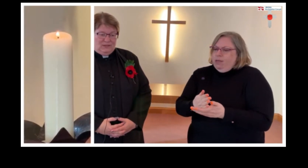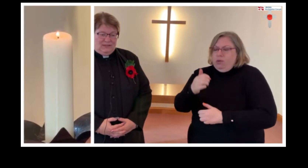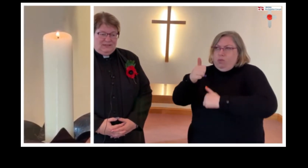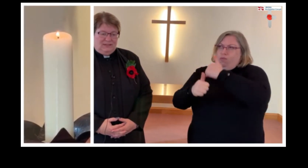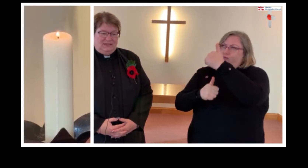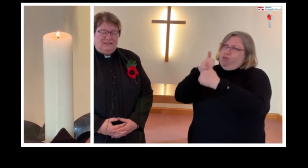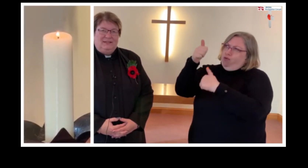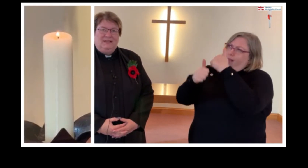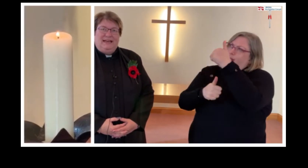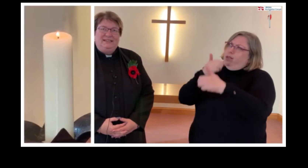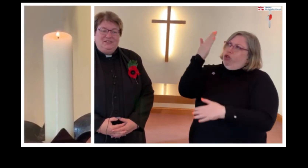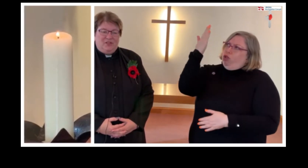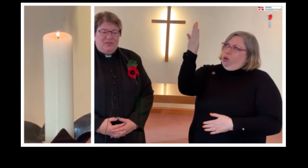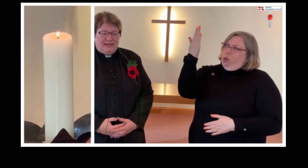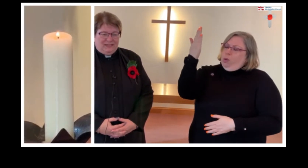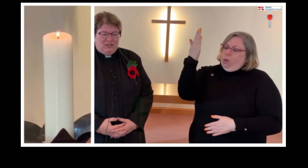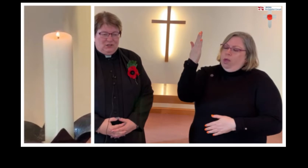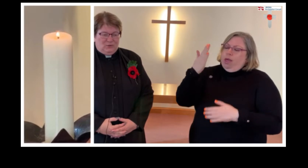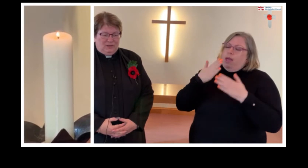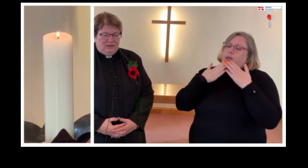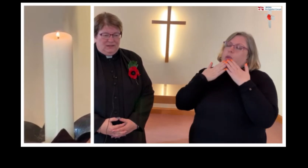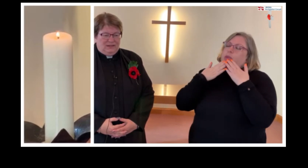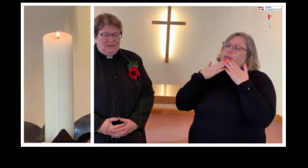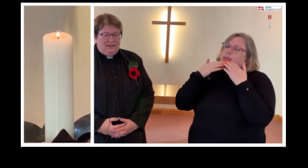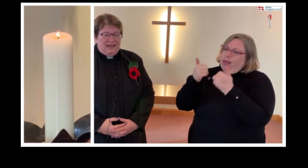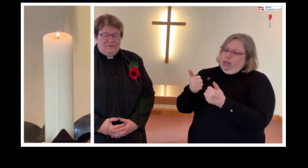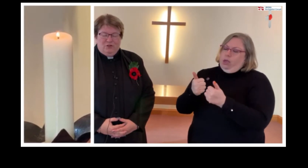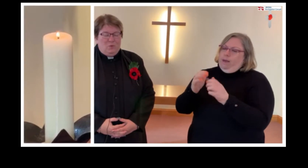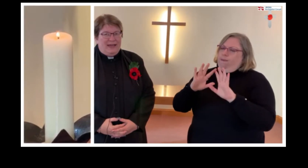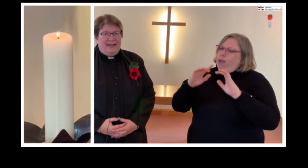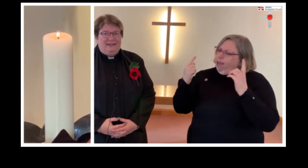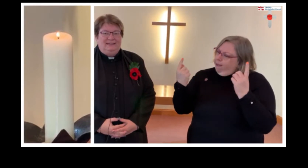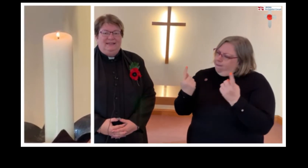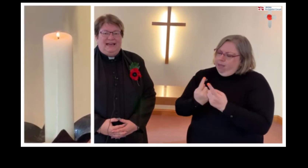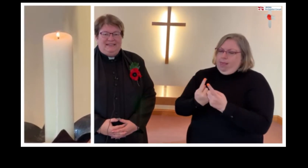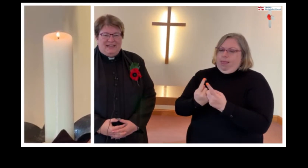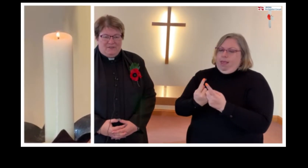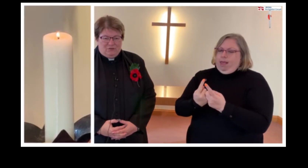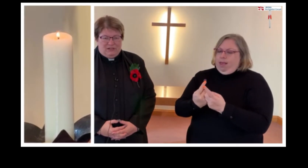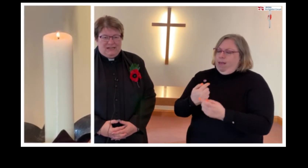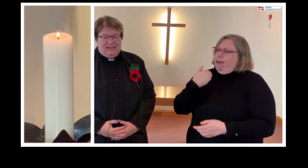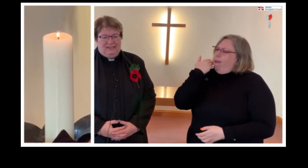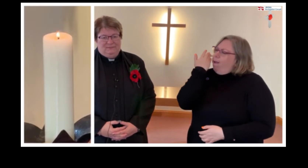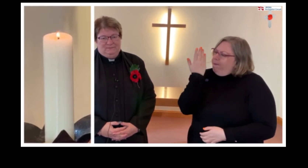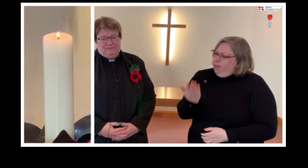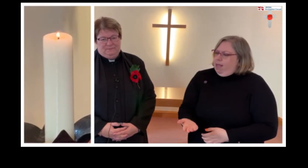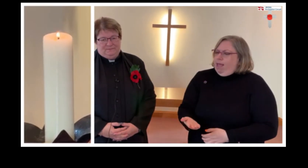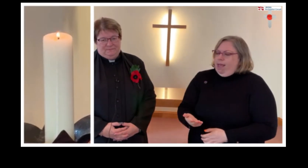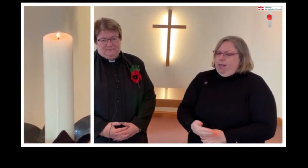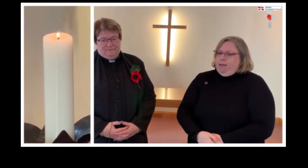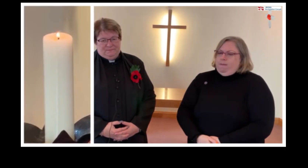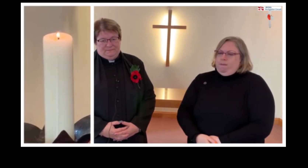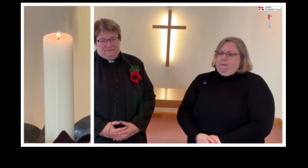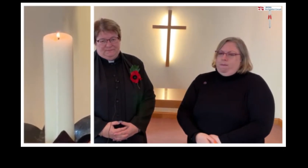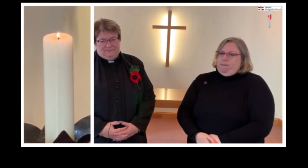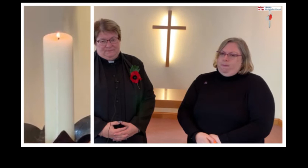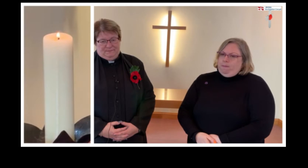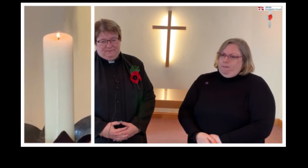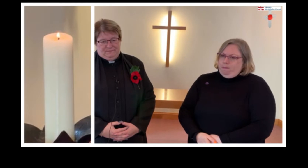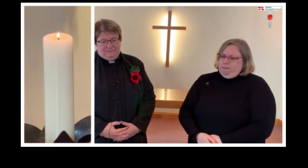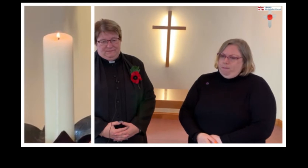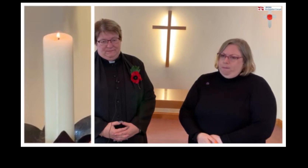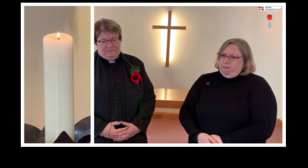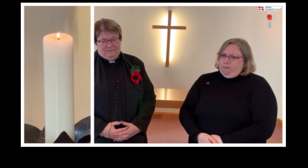you, and to thank you everywhere and every day.